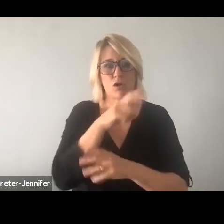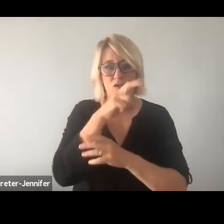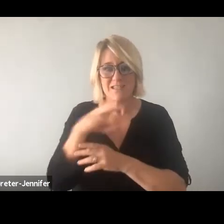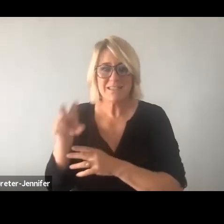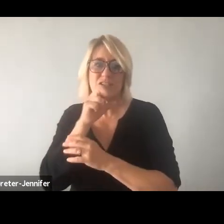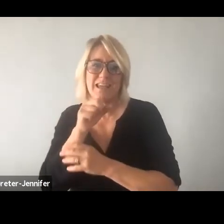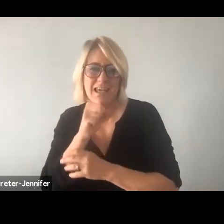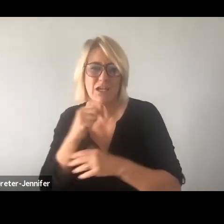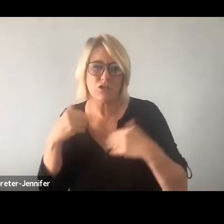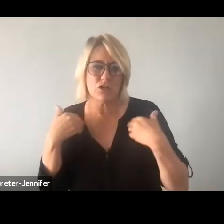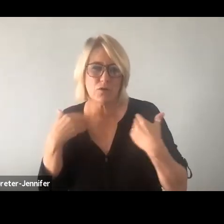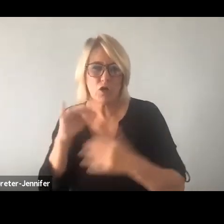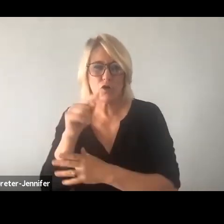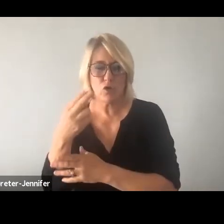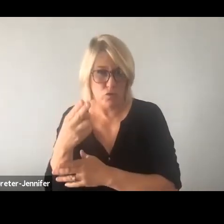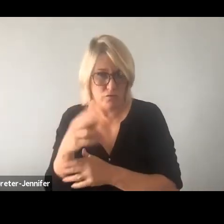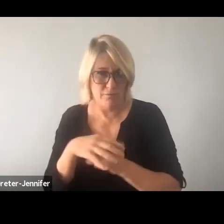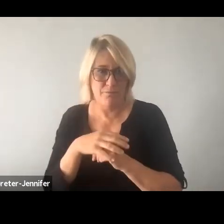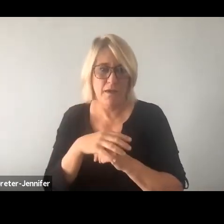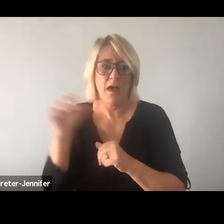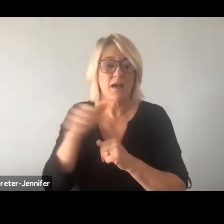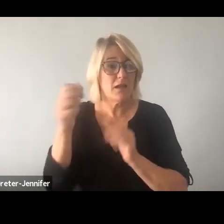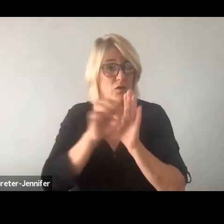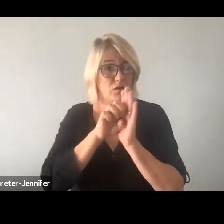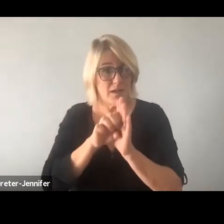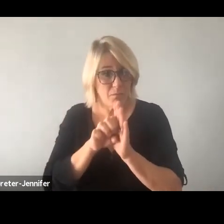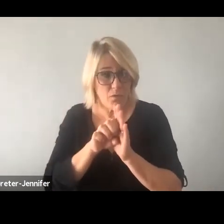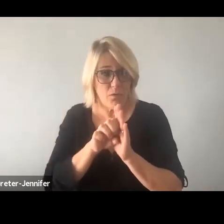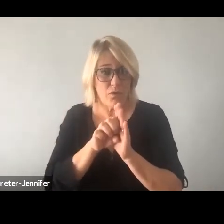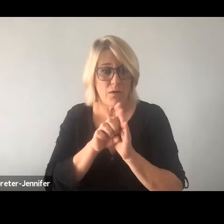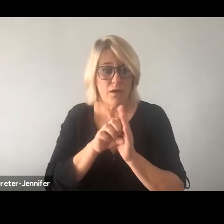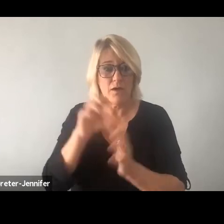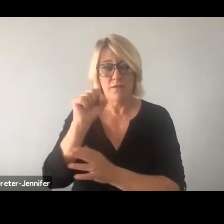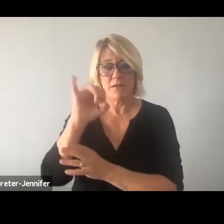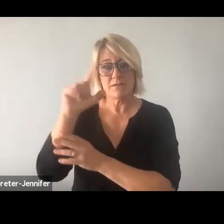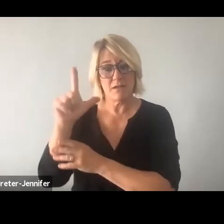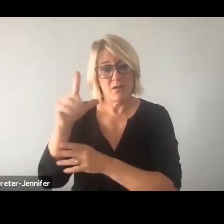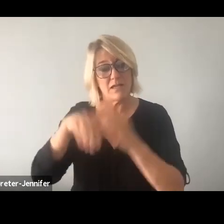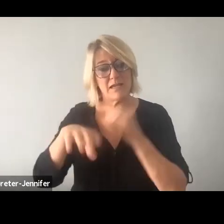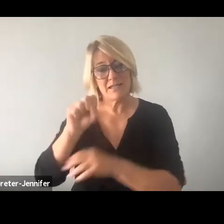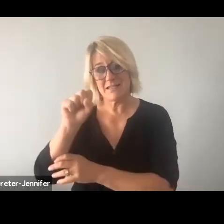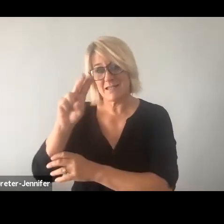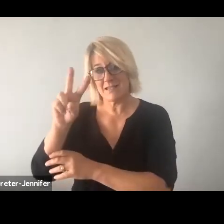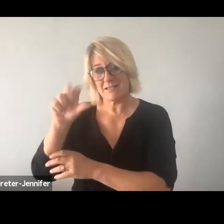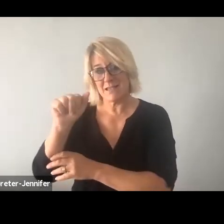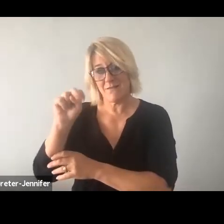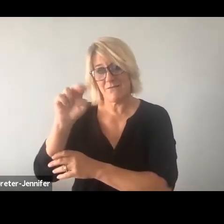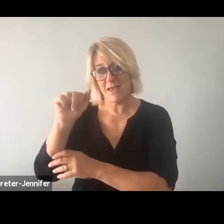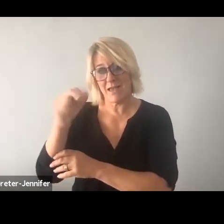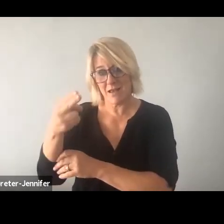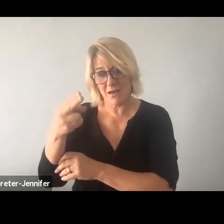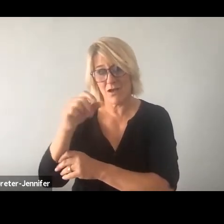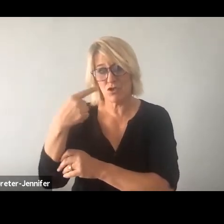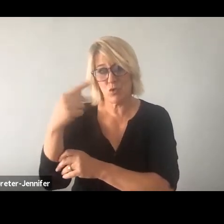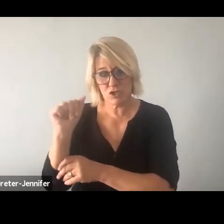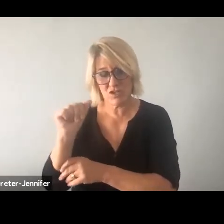youth. And again, just to give another example, the CIL in Savannah, Georgia, Living Independence for Everyone,